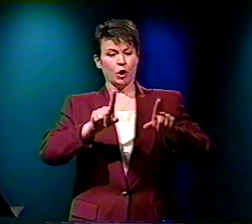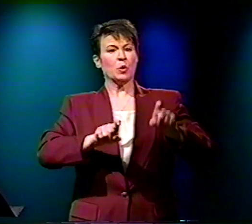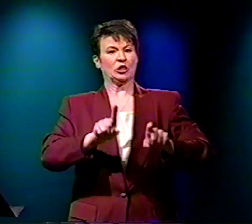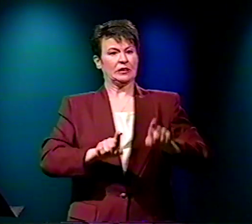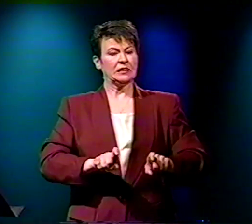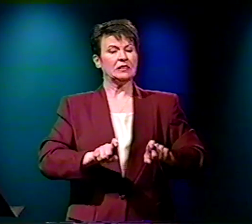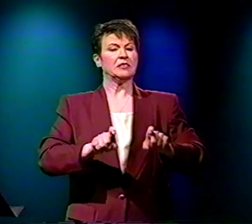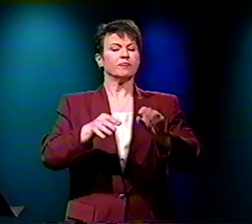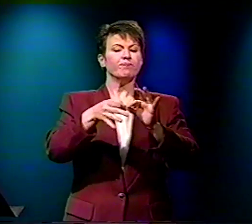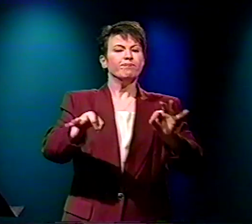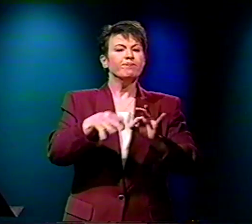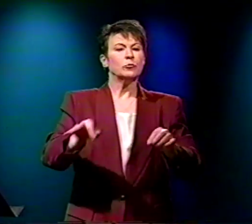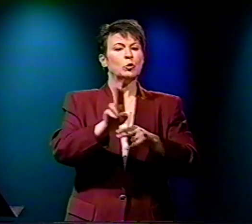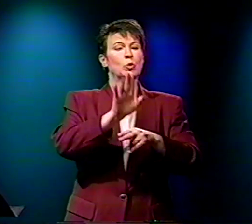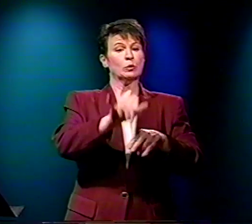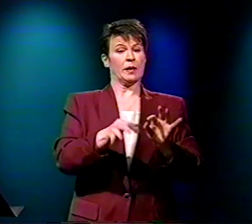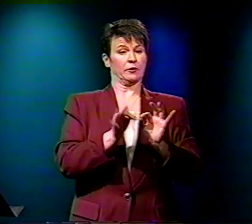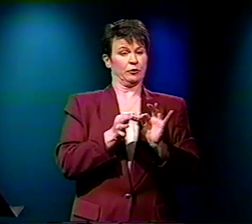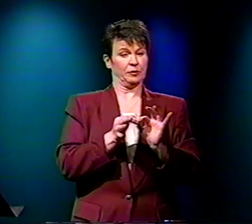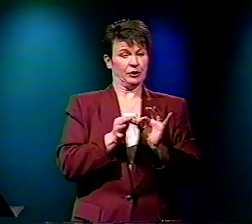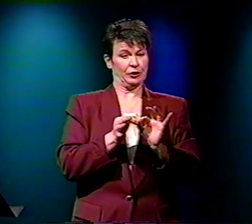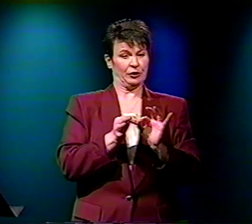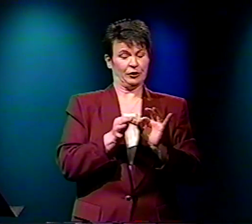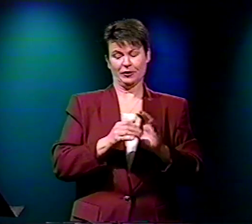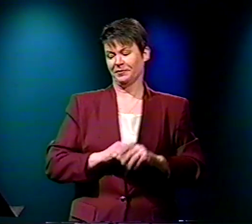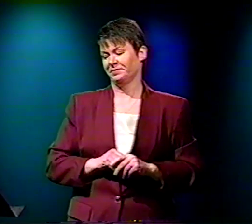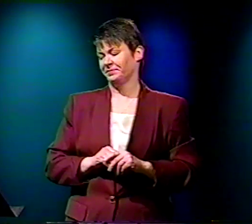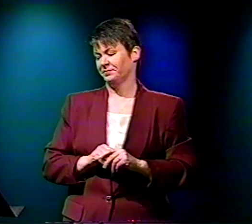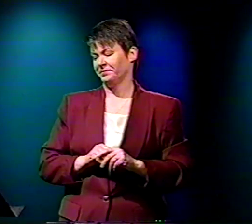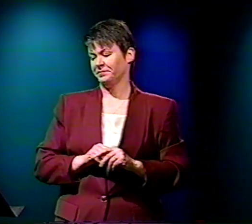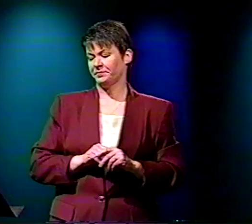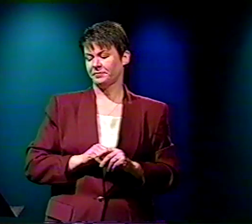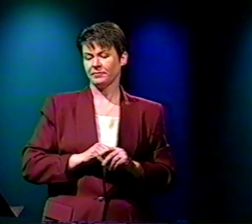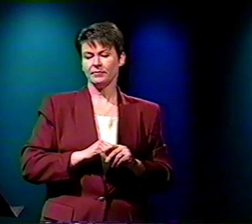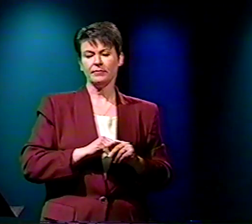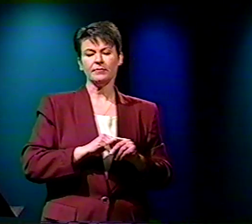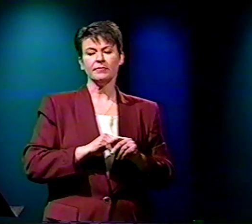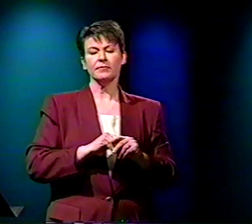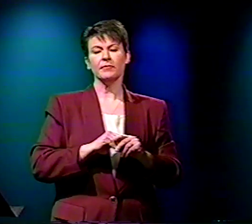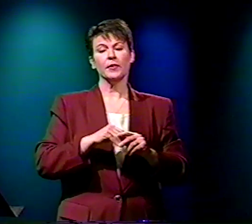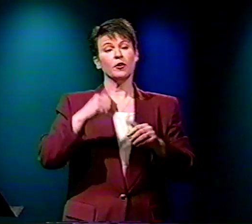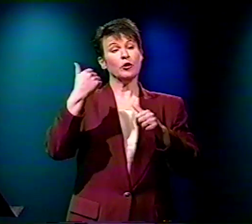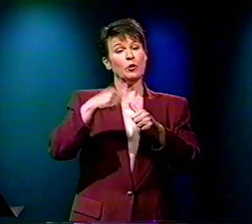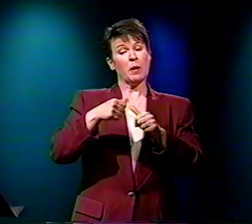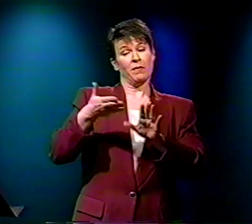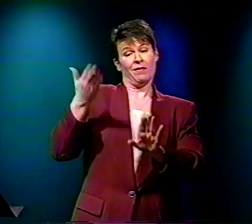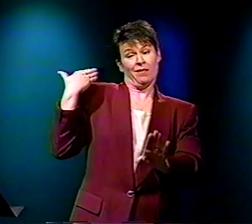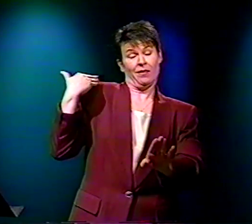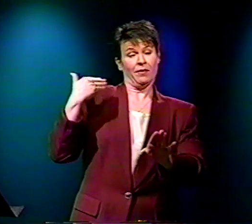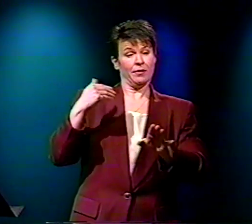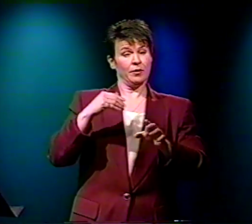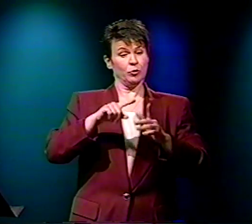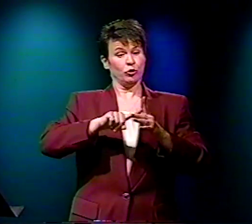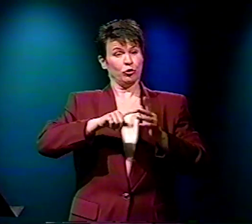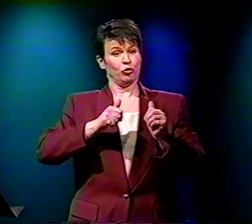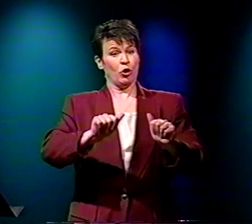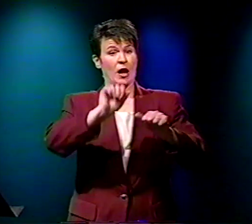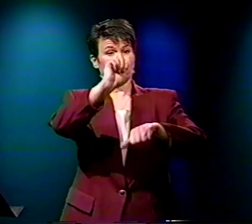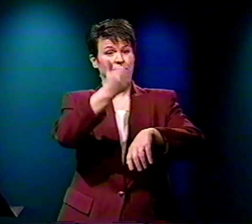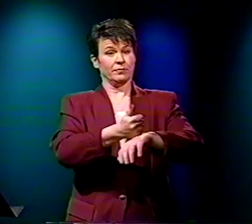If we take a look at language used by interpreters. Do you remember earlier